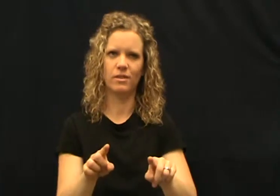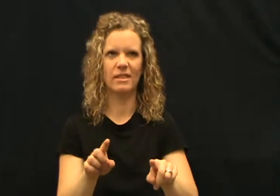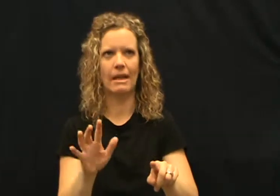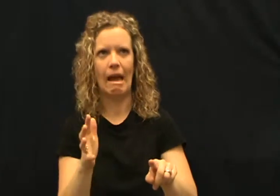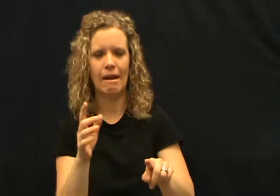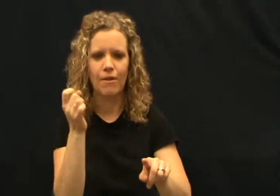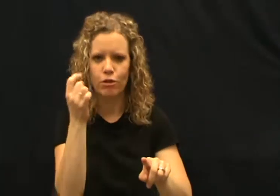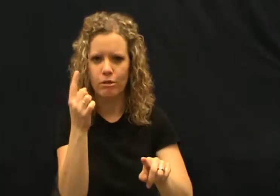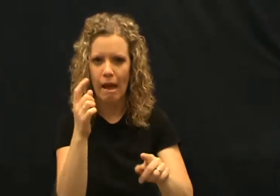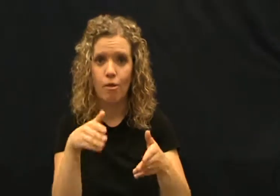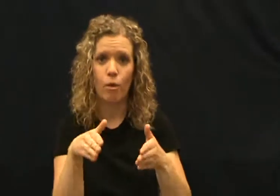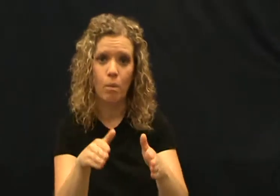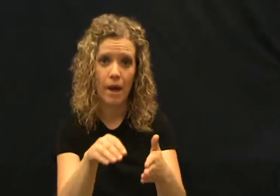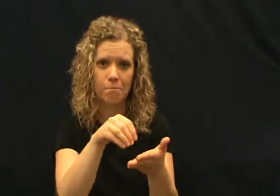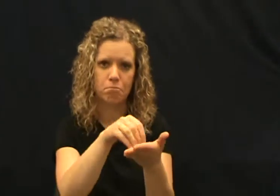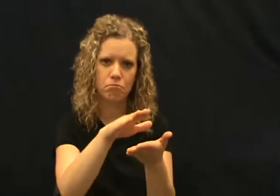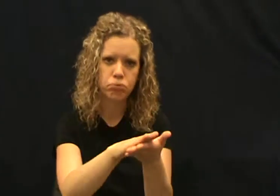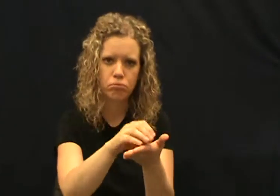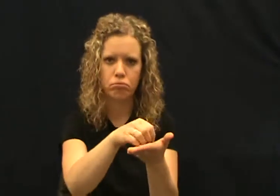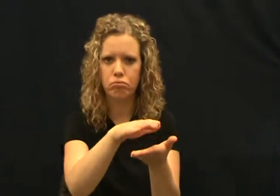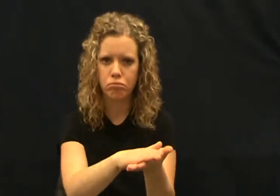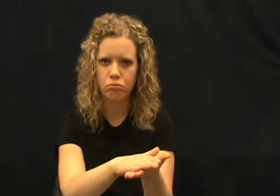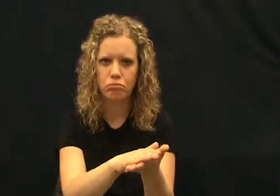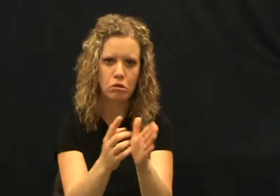recorded and represented here in these T accounts.